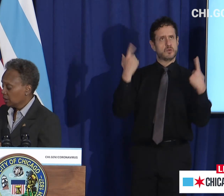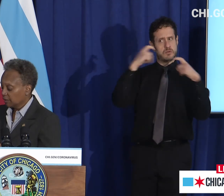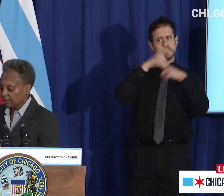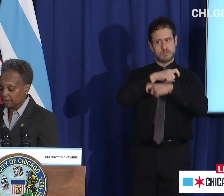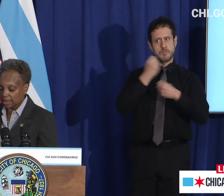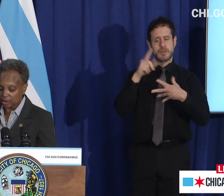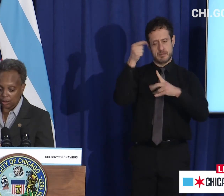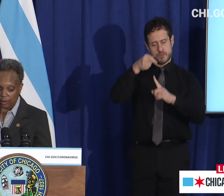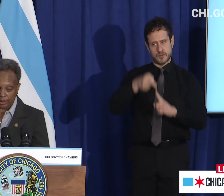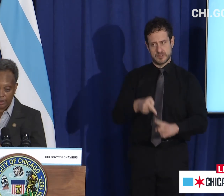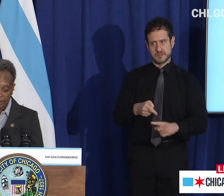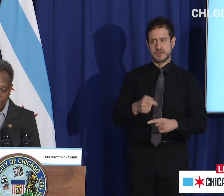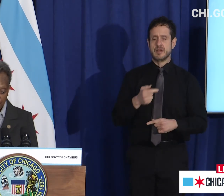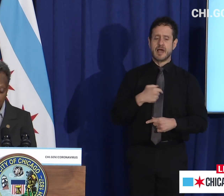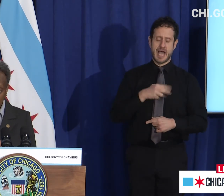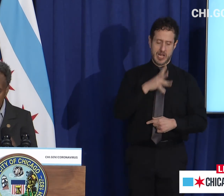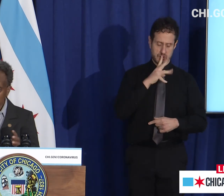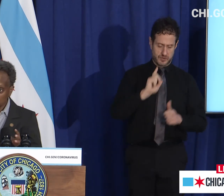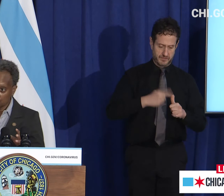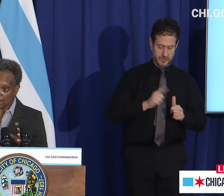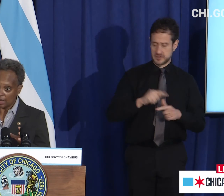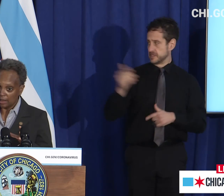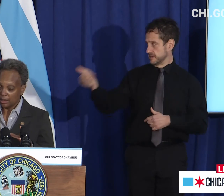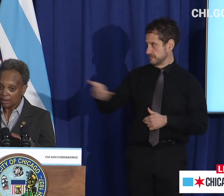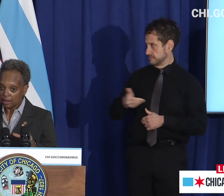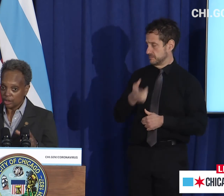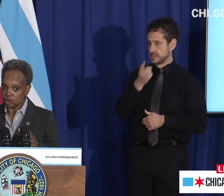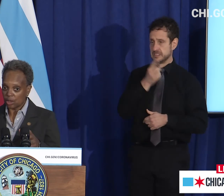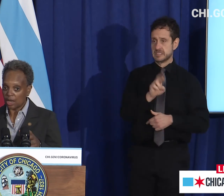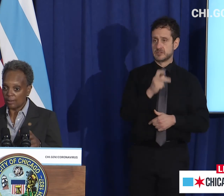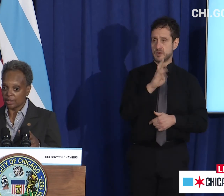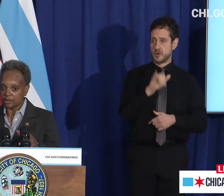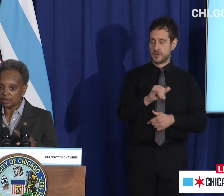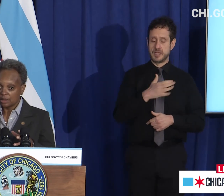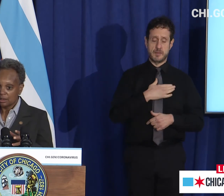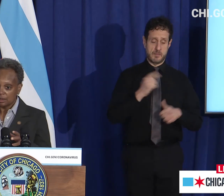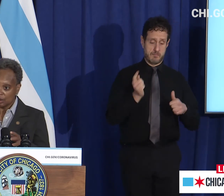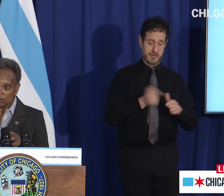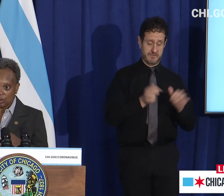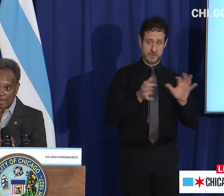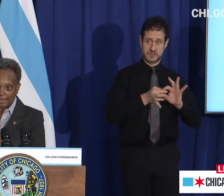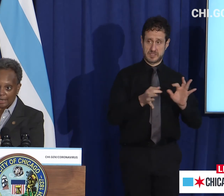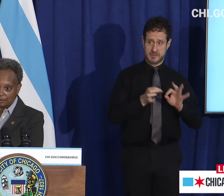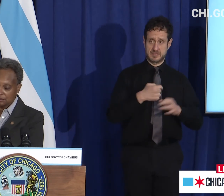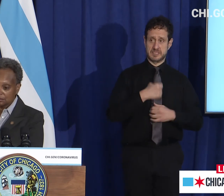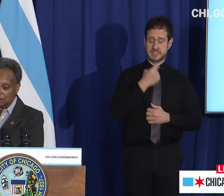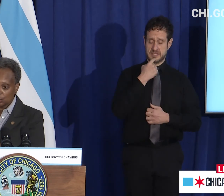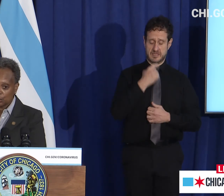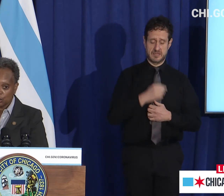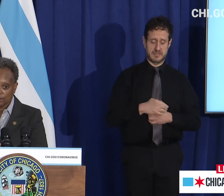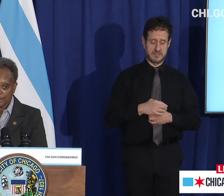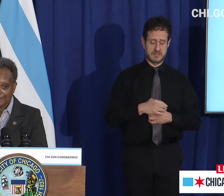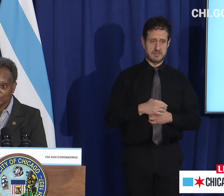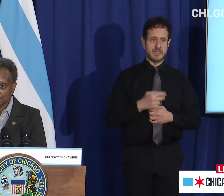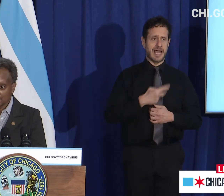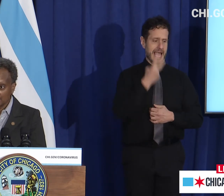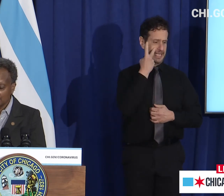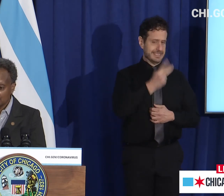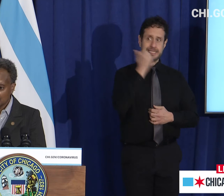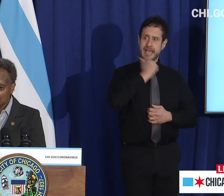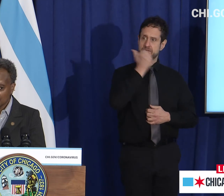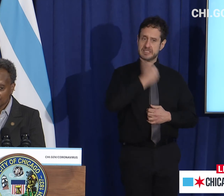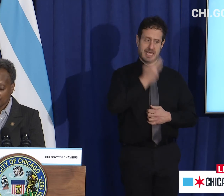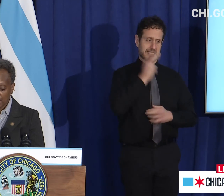going to invite Dr. Arwady. I mentioned in my initial comments, I get a report every